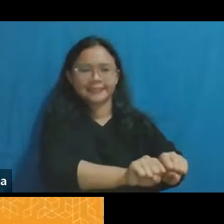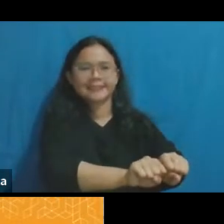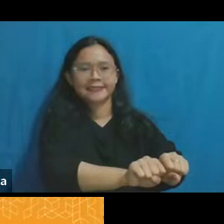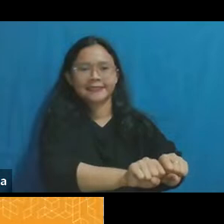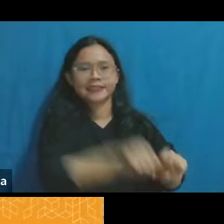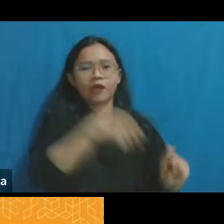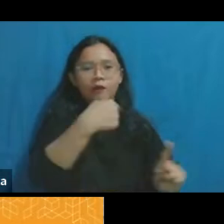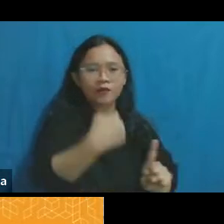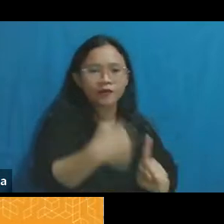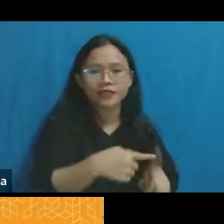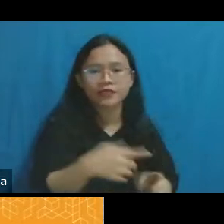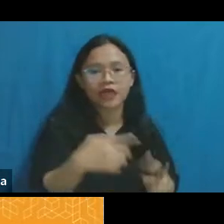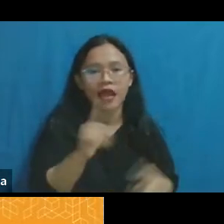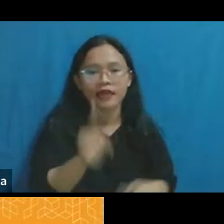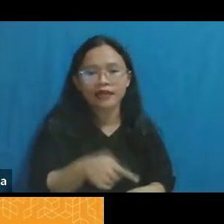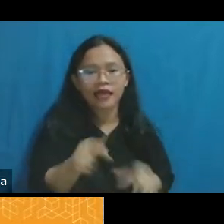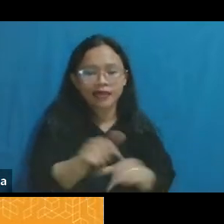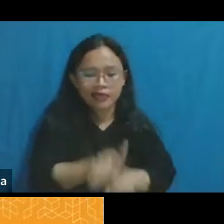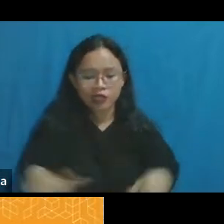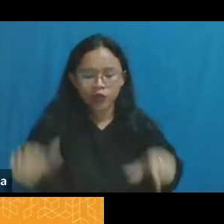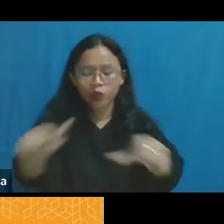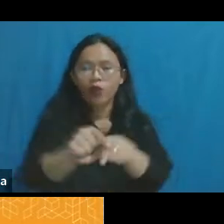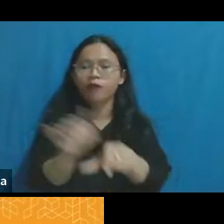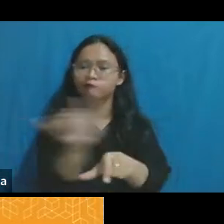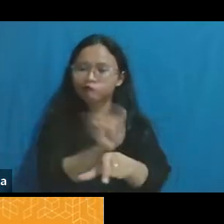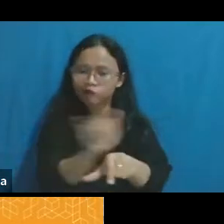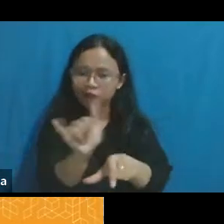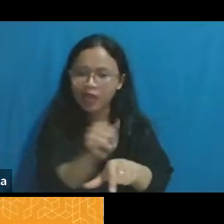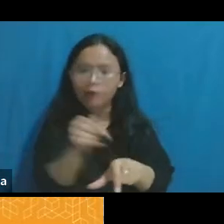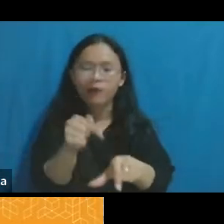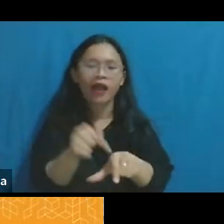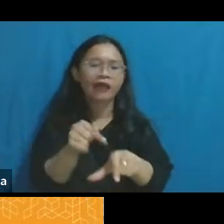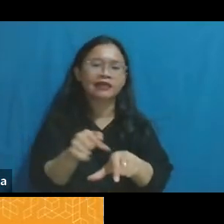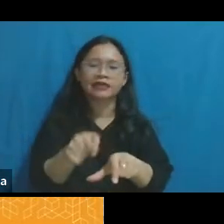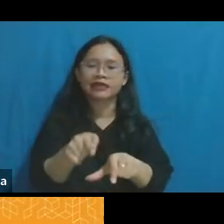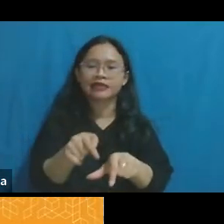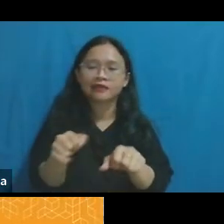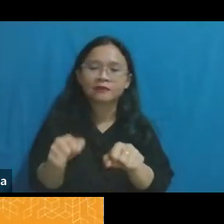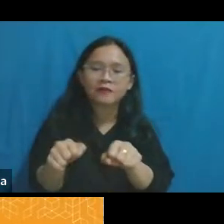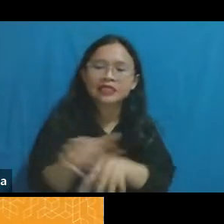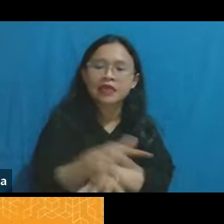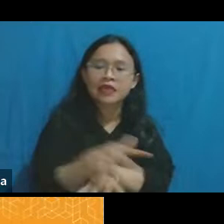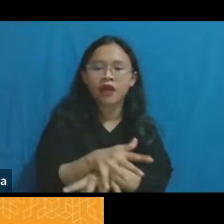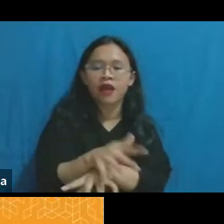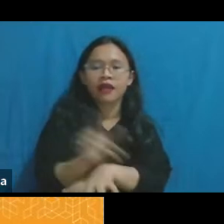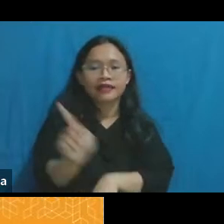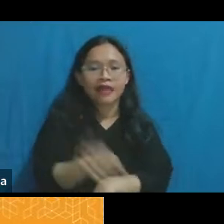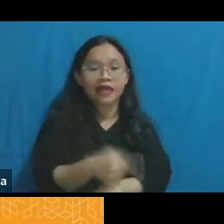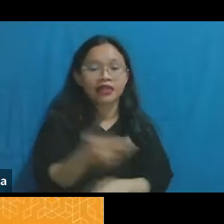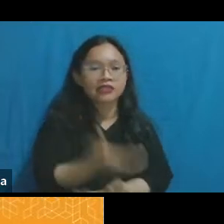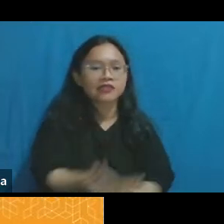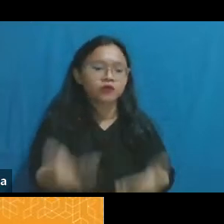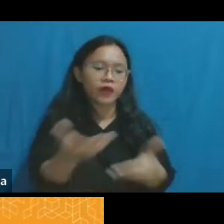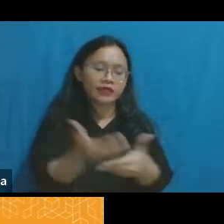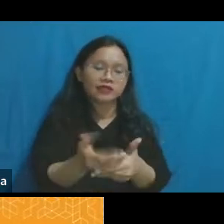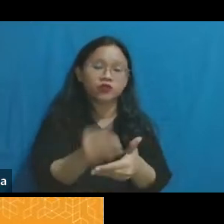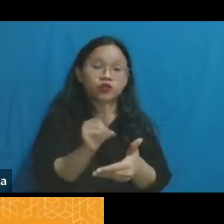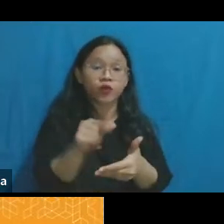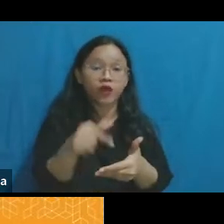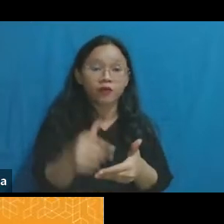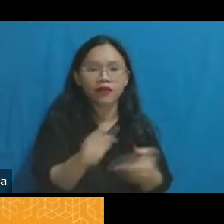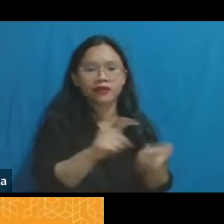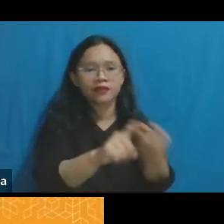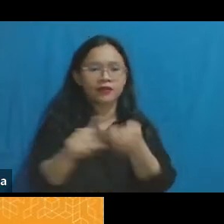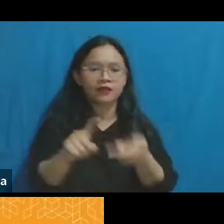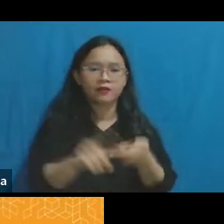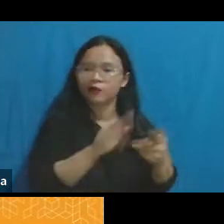to certainly a chilling, as I've used the word I've used before, to chilling effect on the civil society and the feeling of being able